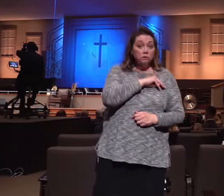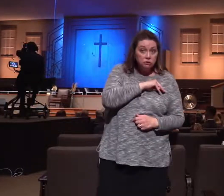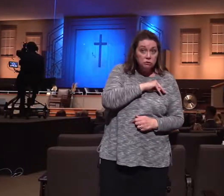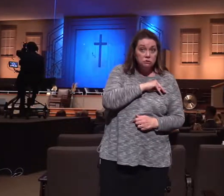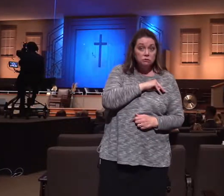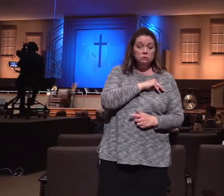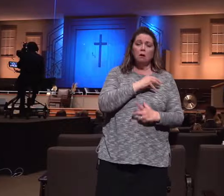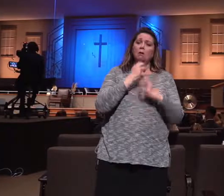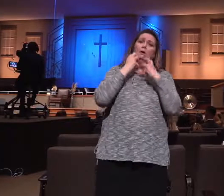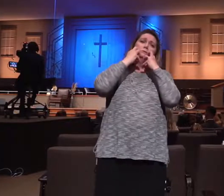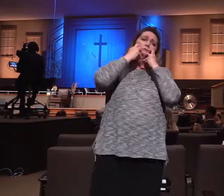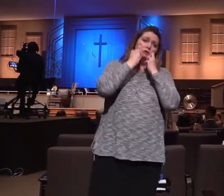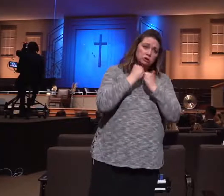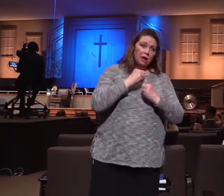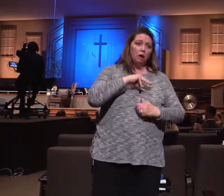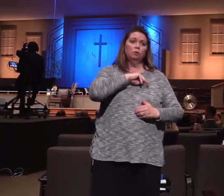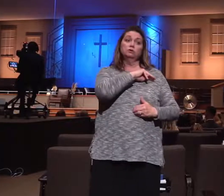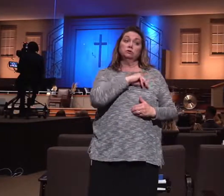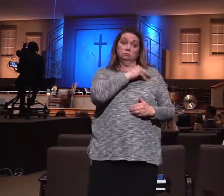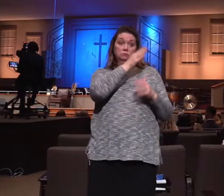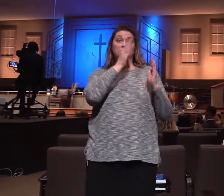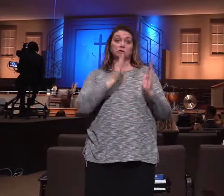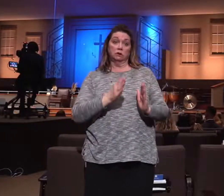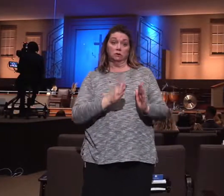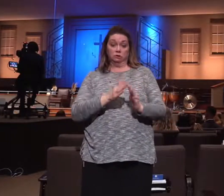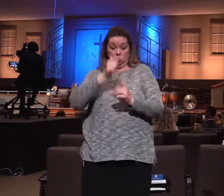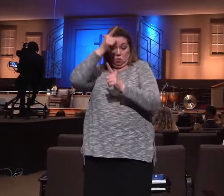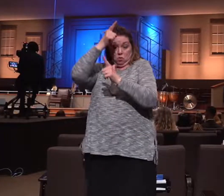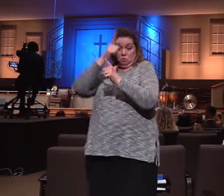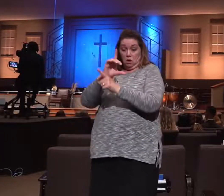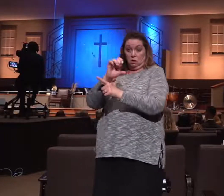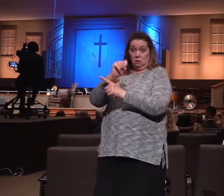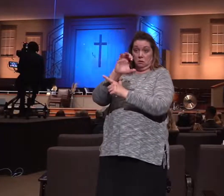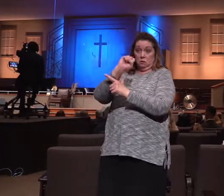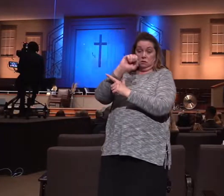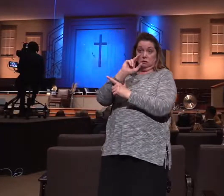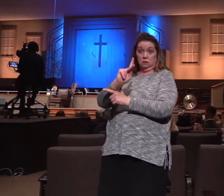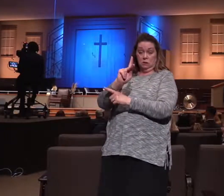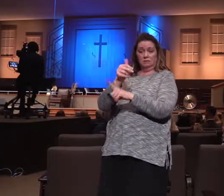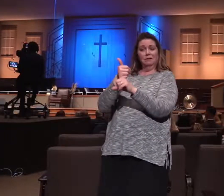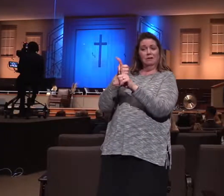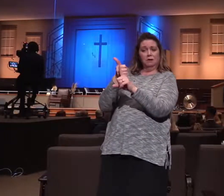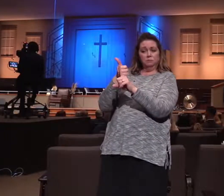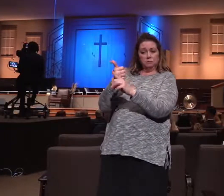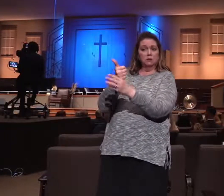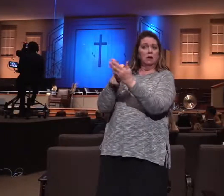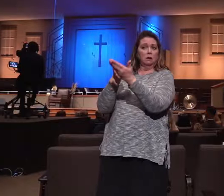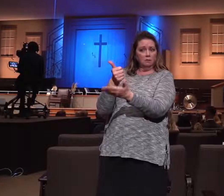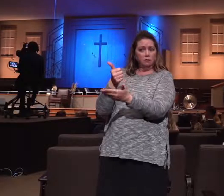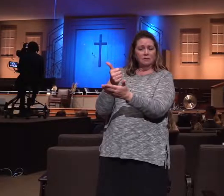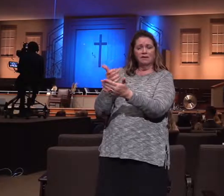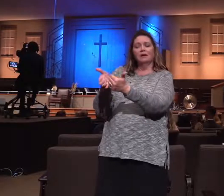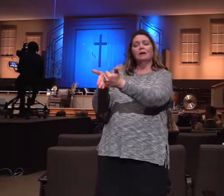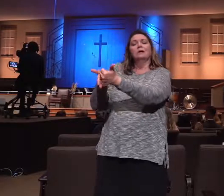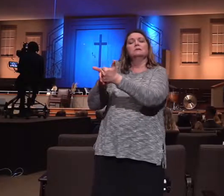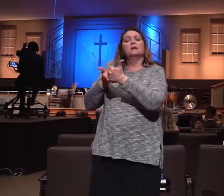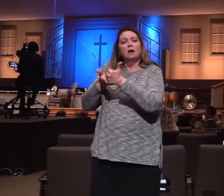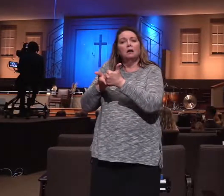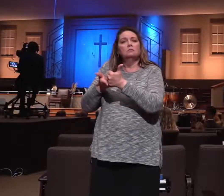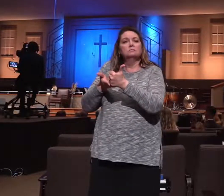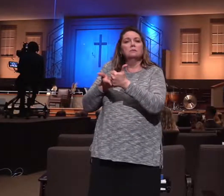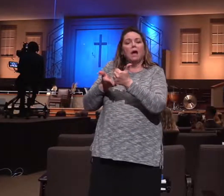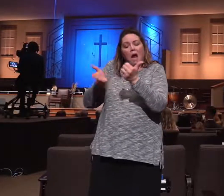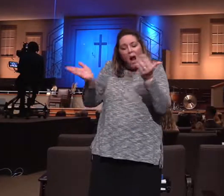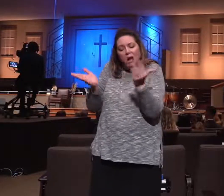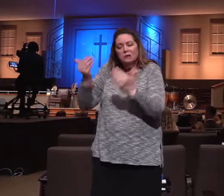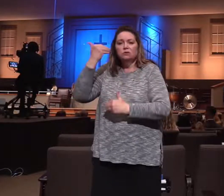loves missionaries. And Brother Sisk has been my mentor, not only in